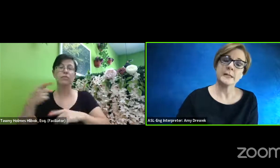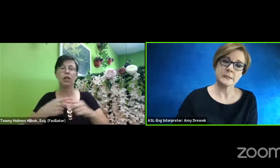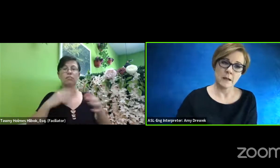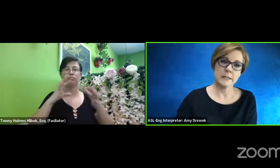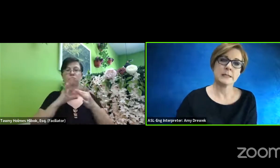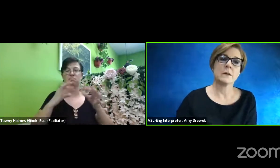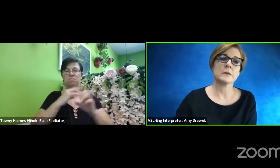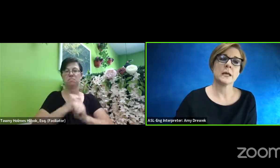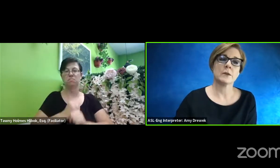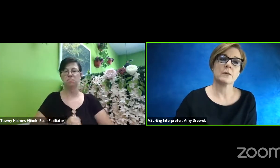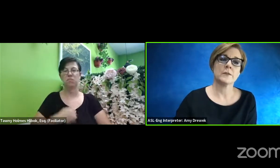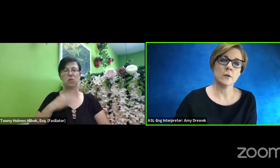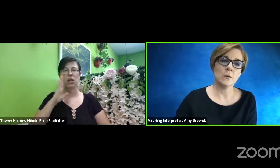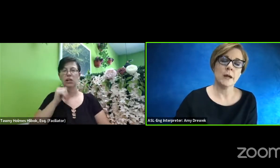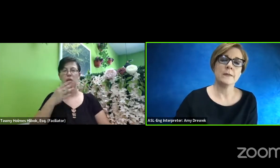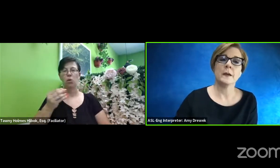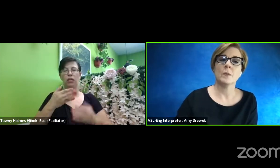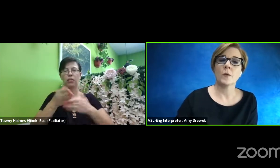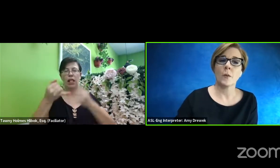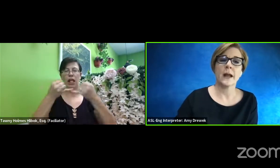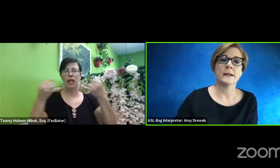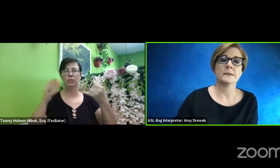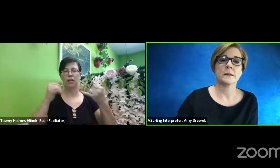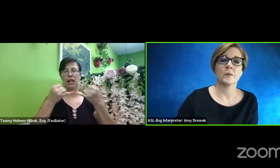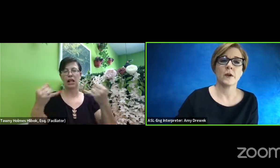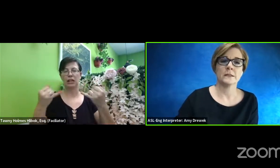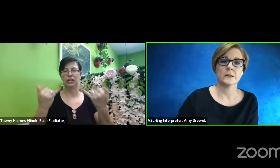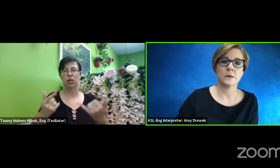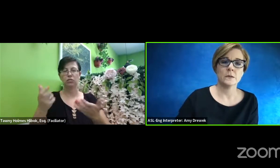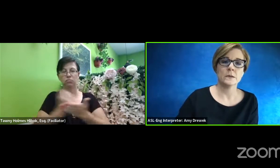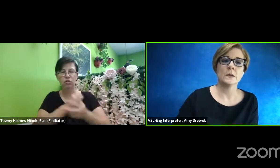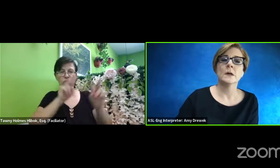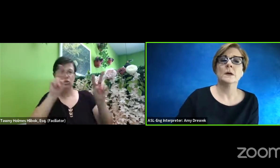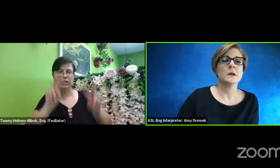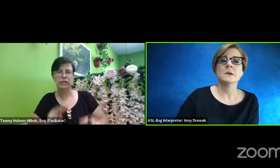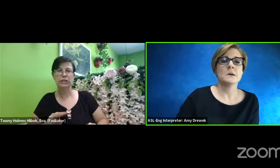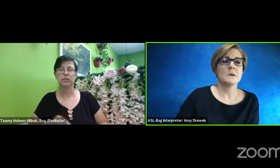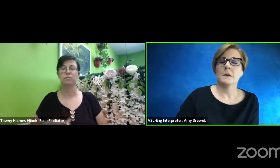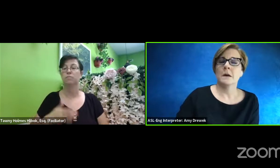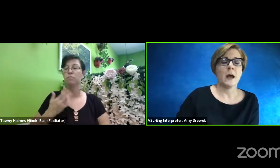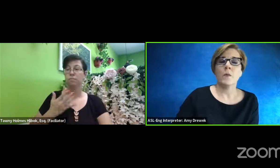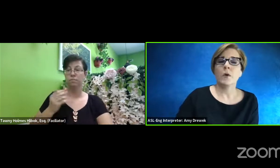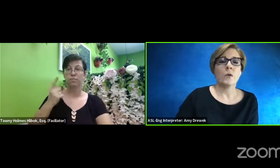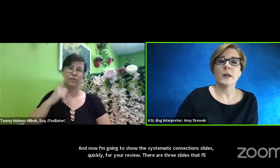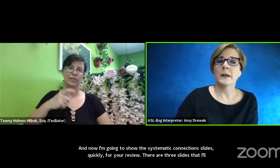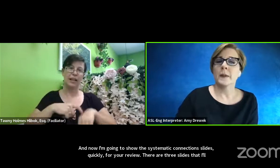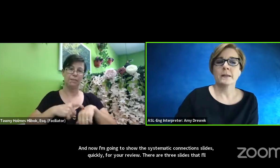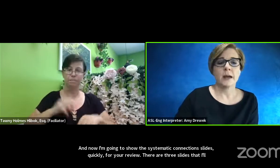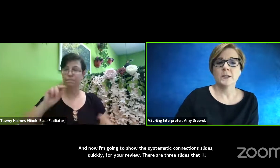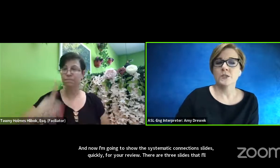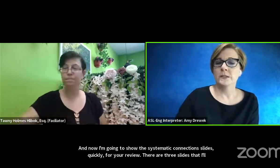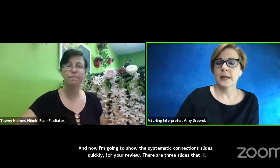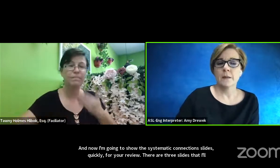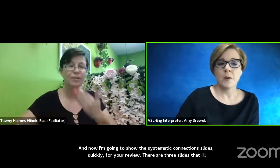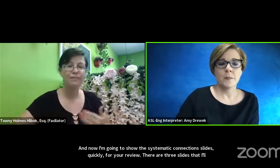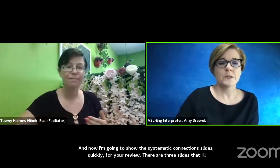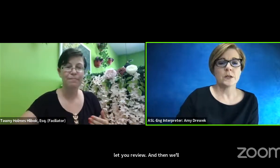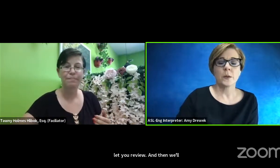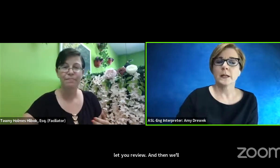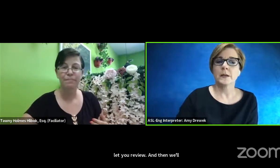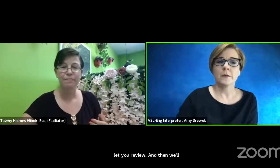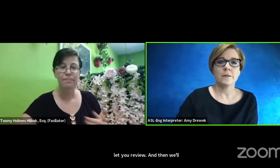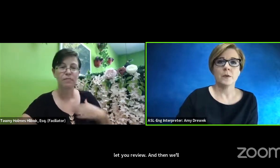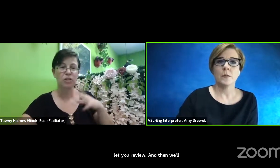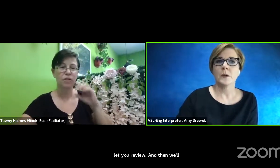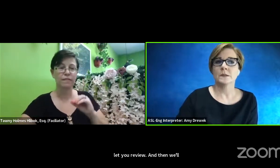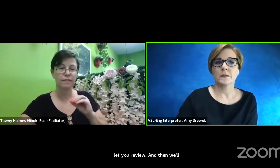There are 3 slides that I'll let you review, and then we'll go ahead and summarize those. I won't go line by line, just take a moment